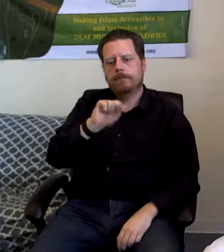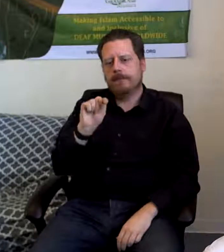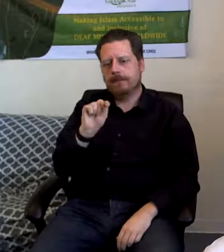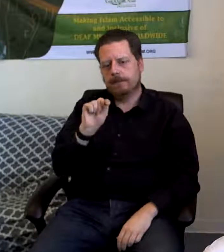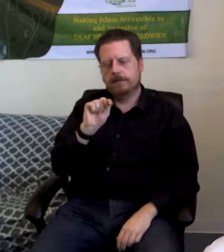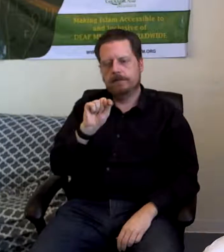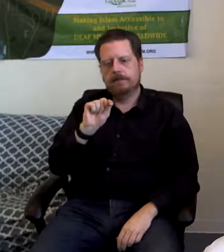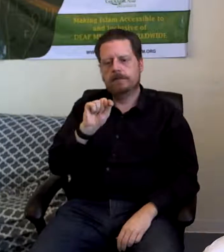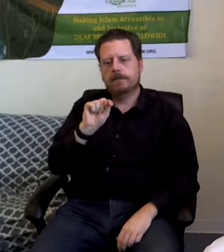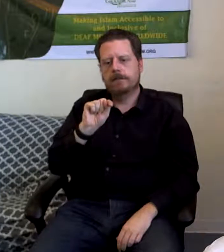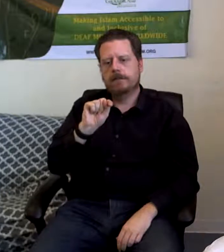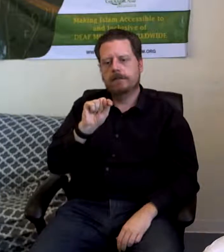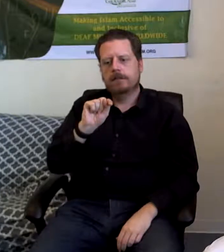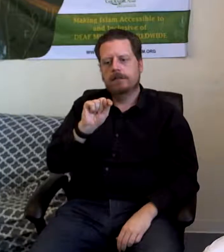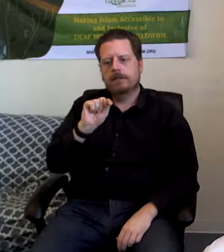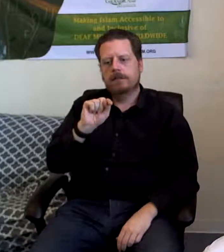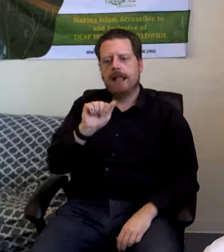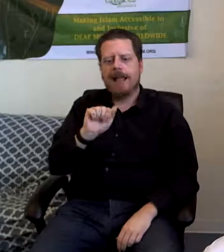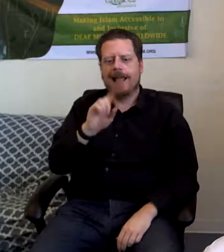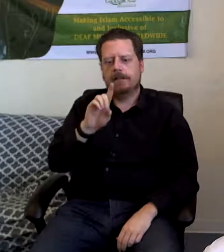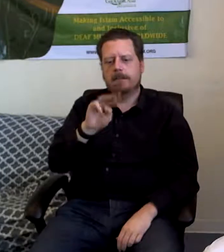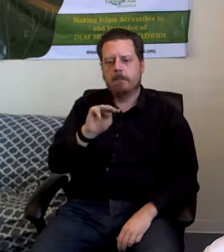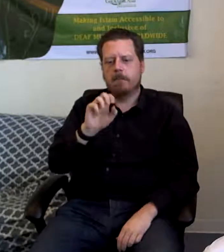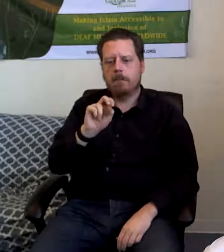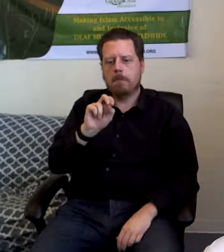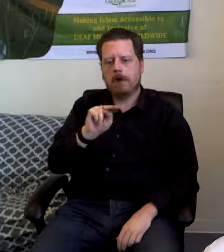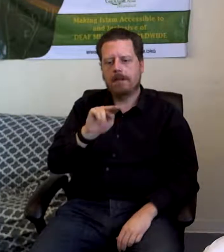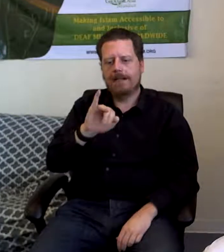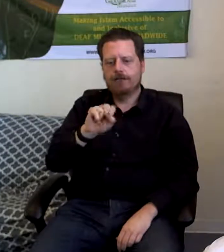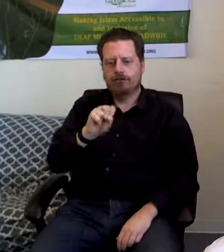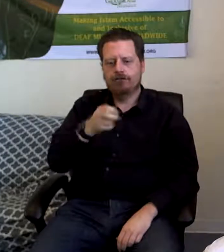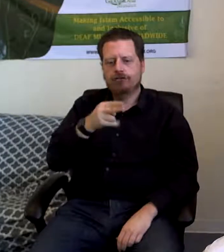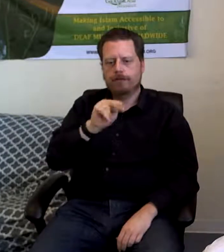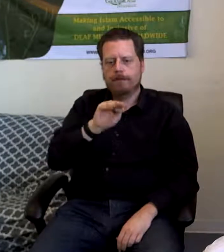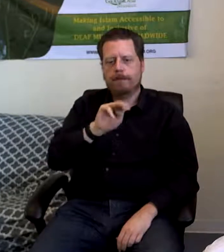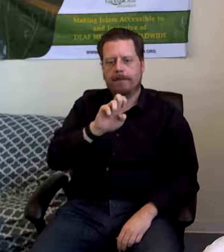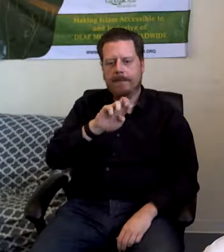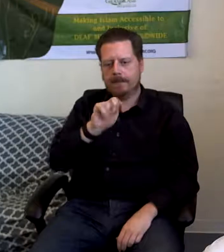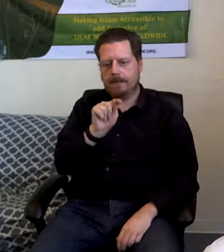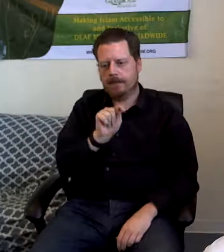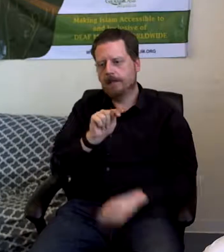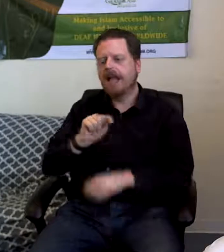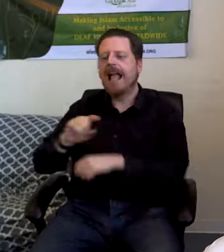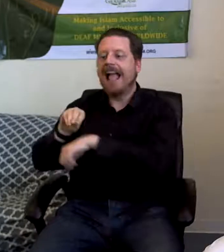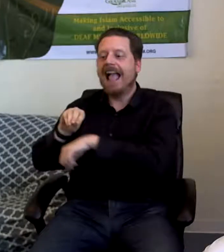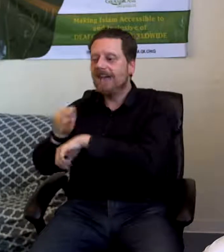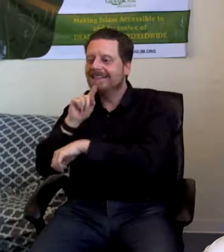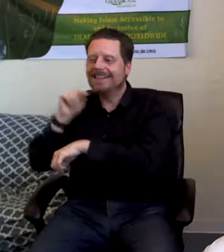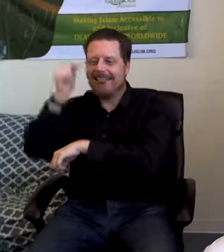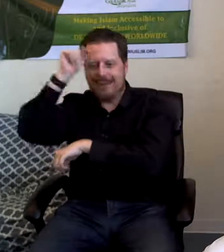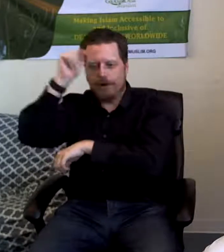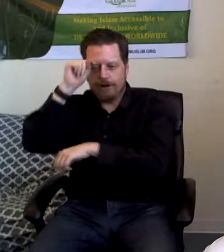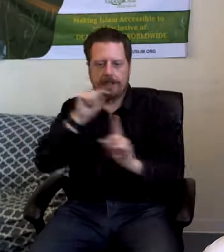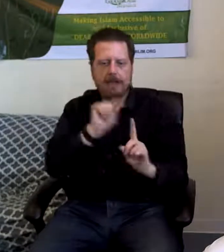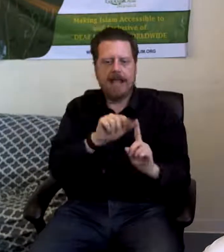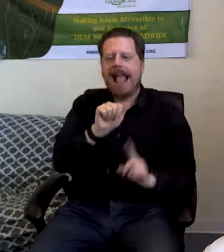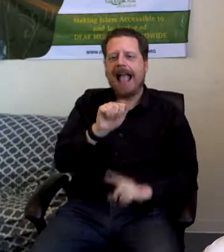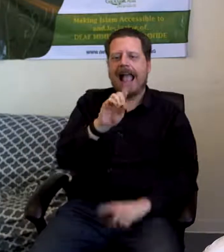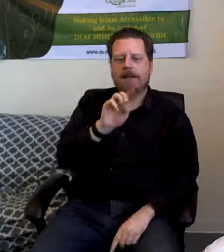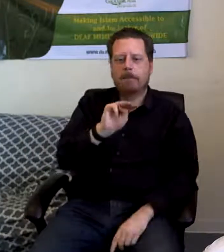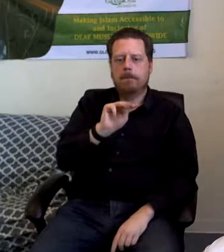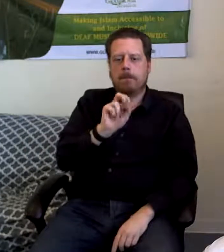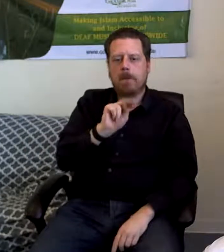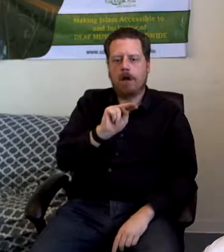Advice is a theoretical lesson. Admonishment is a lesson with a sense